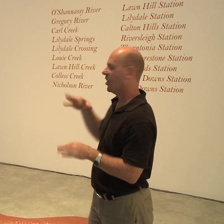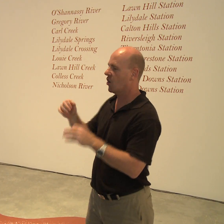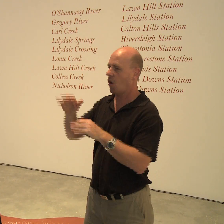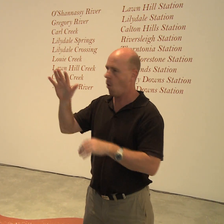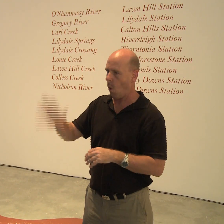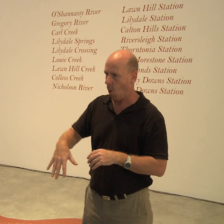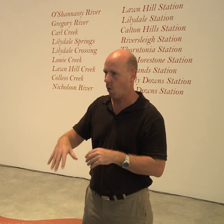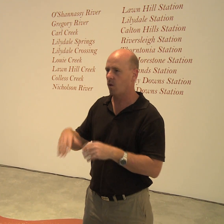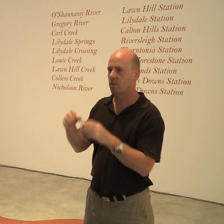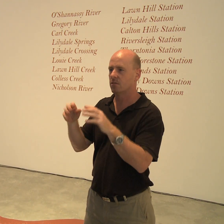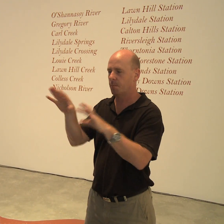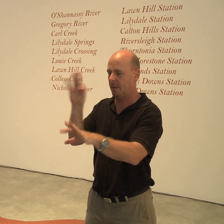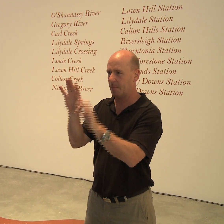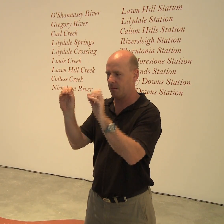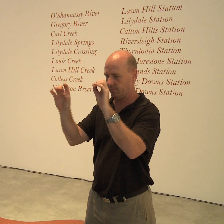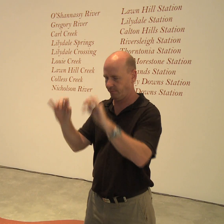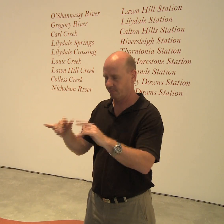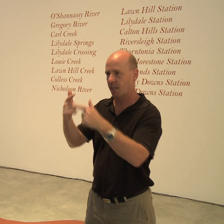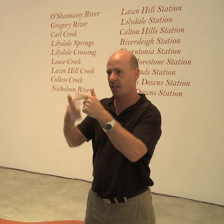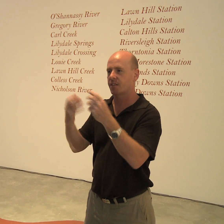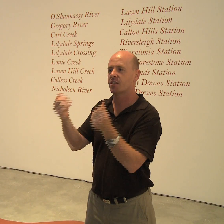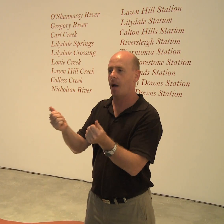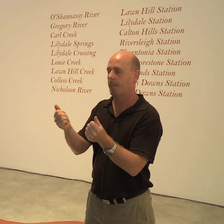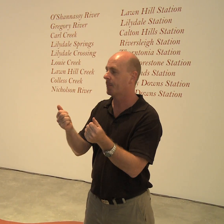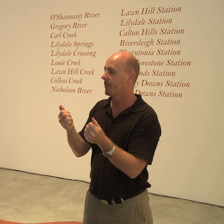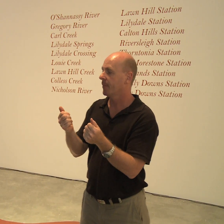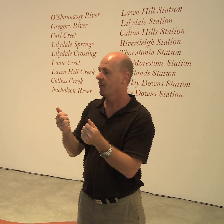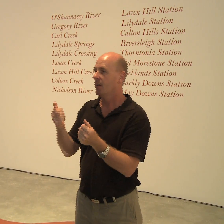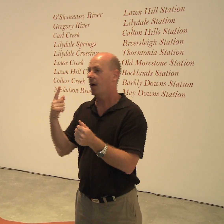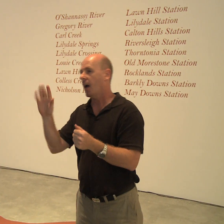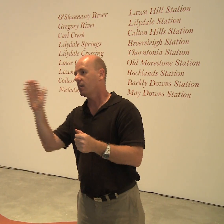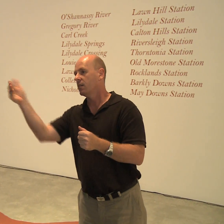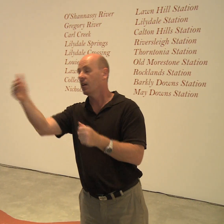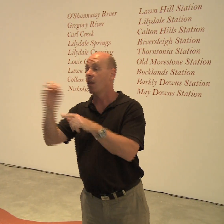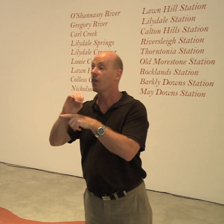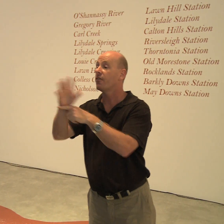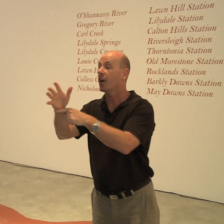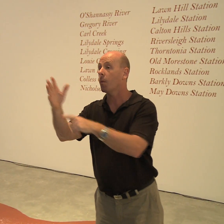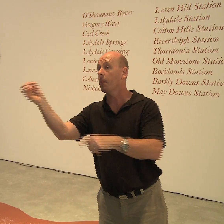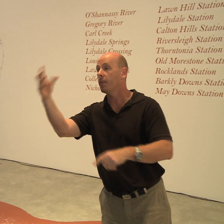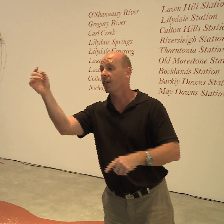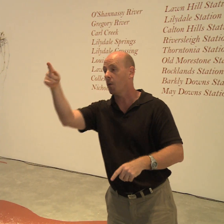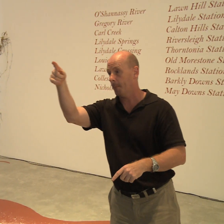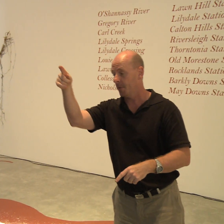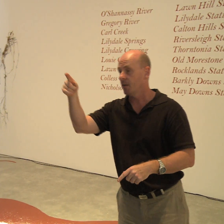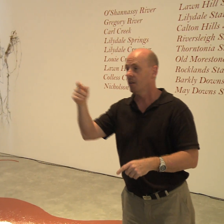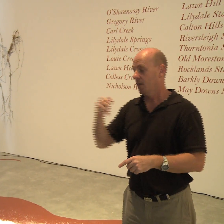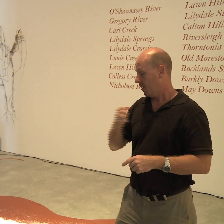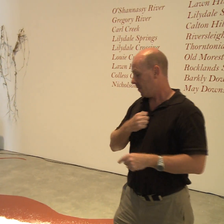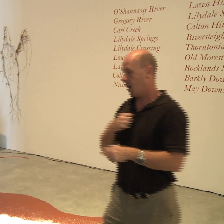rivers in this place, but just some of them. And the film that's being projected over here, that's